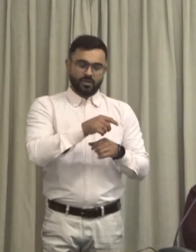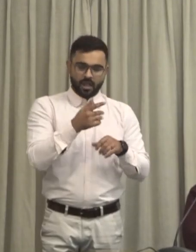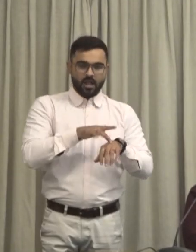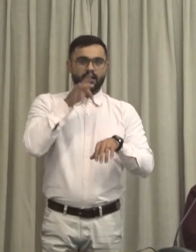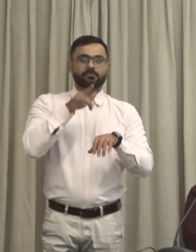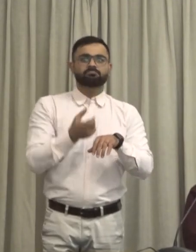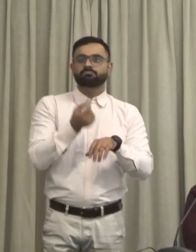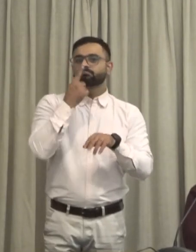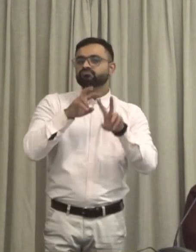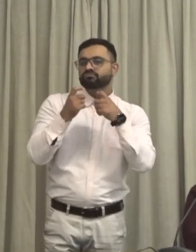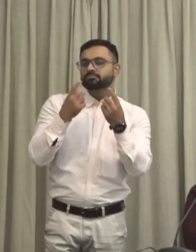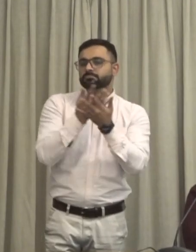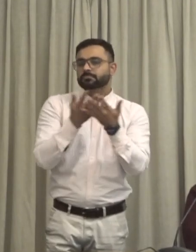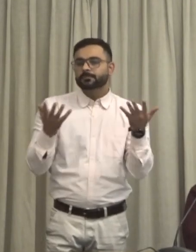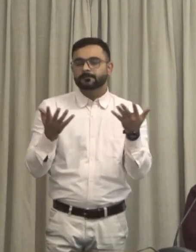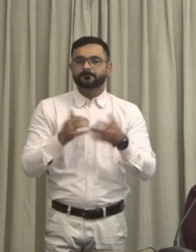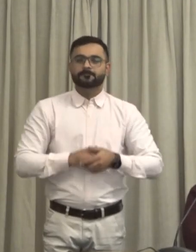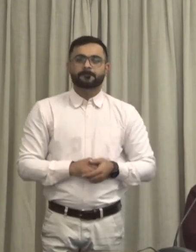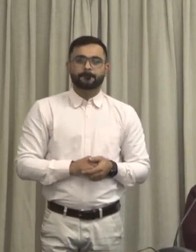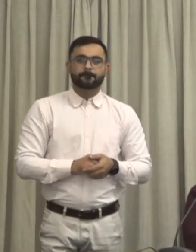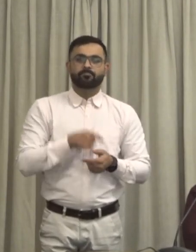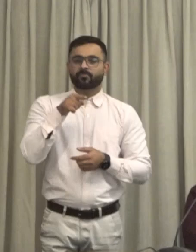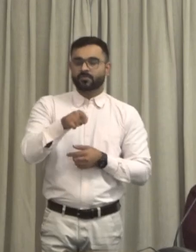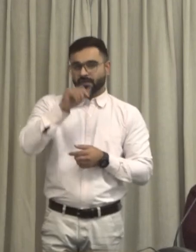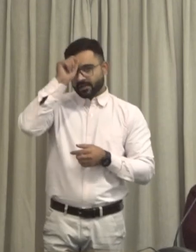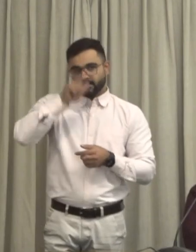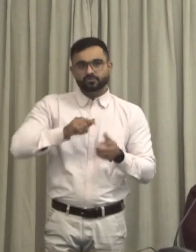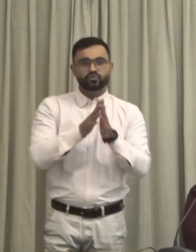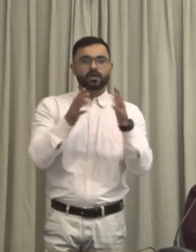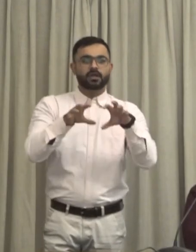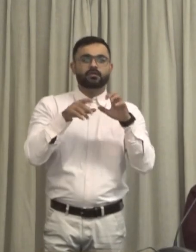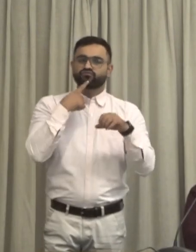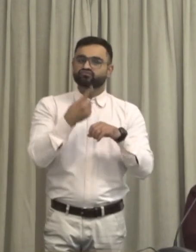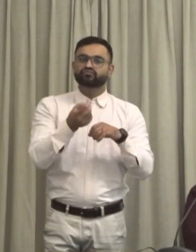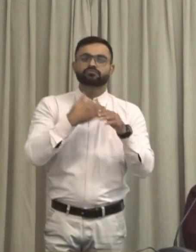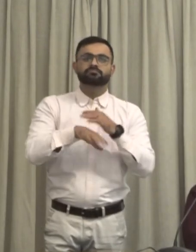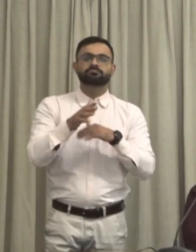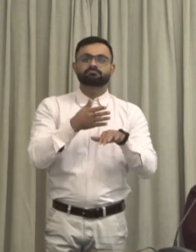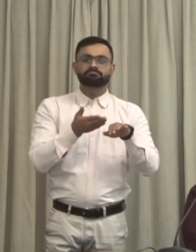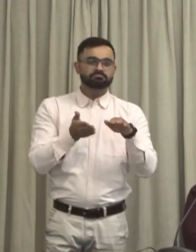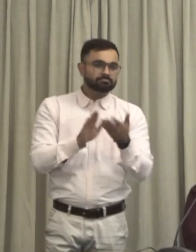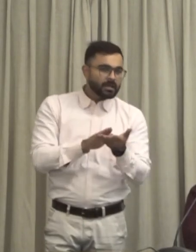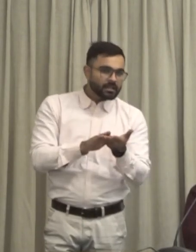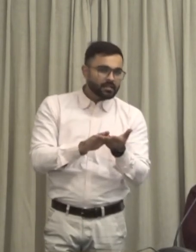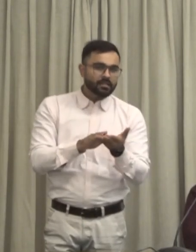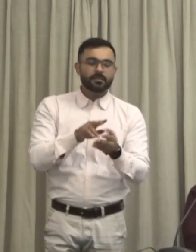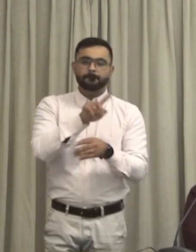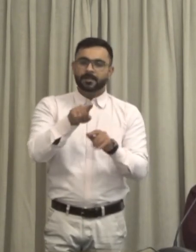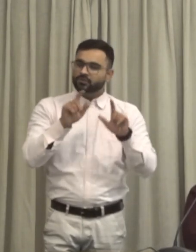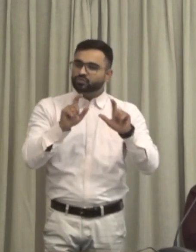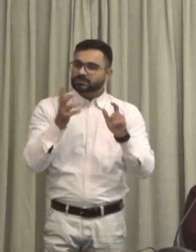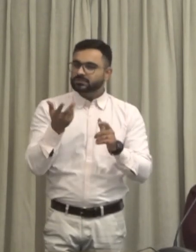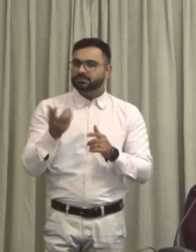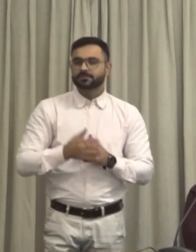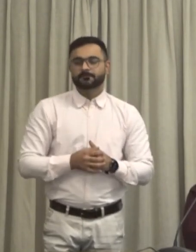of what this talk is about. What does the Indian Constitution have to say about death, and why should we care about